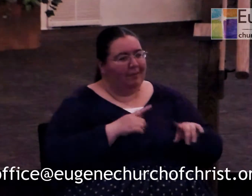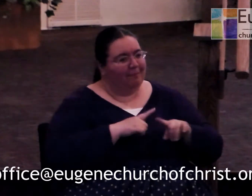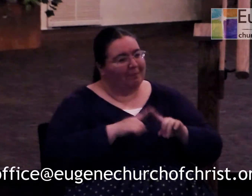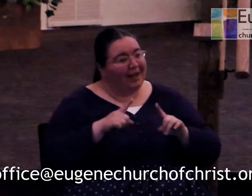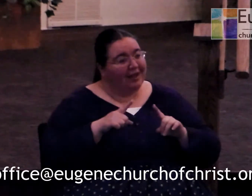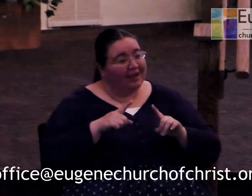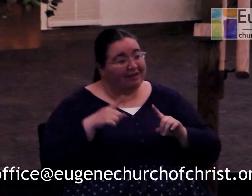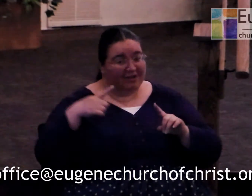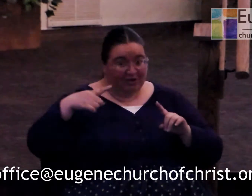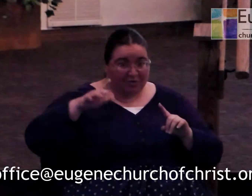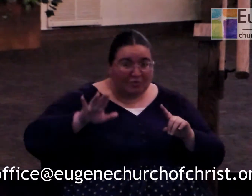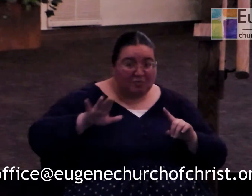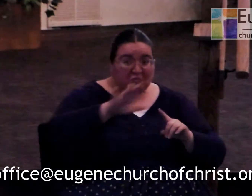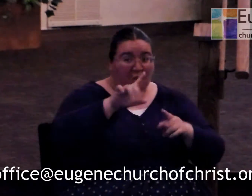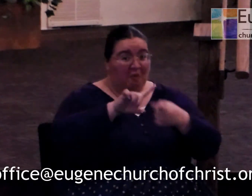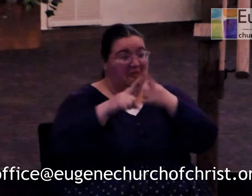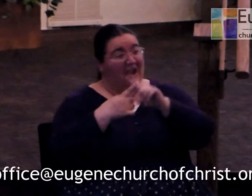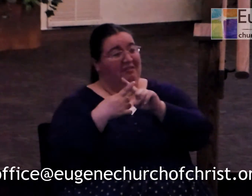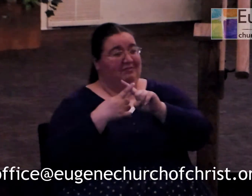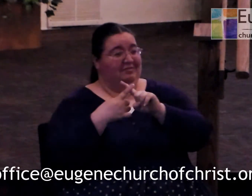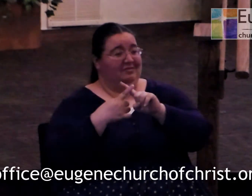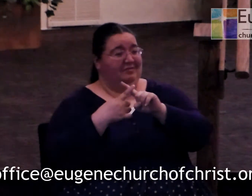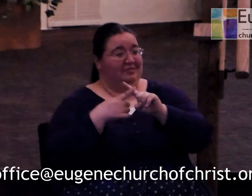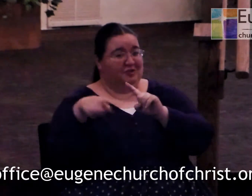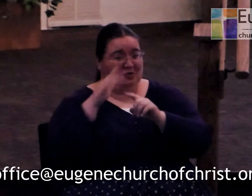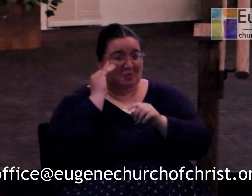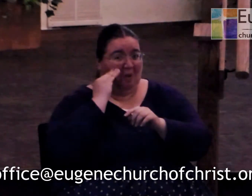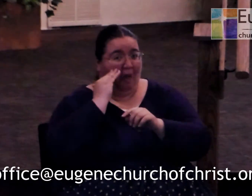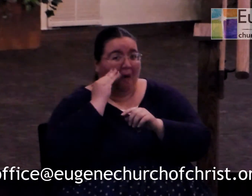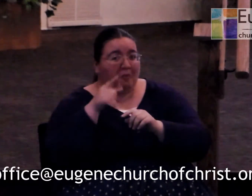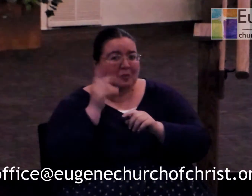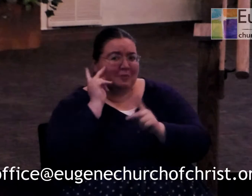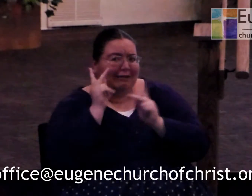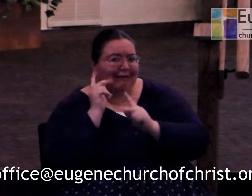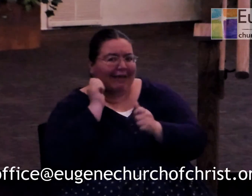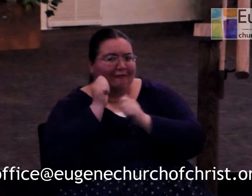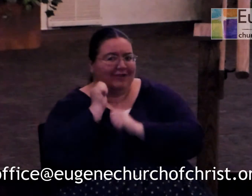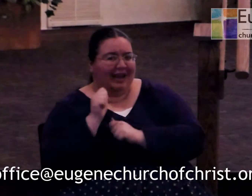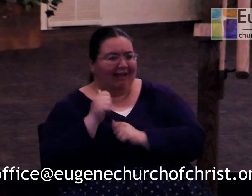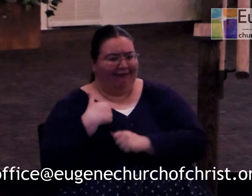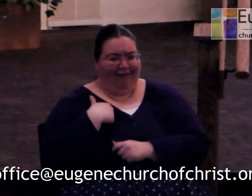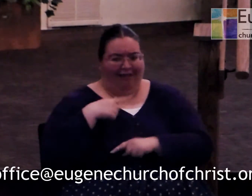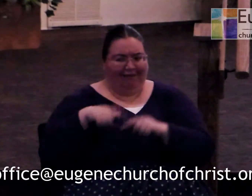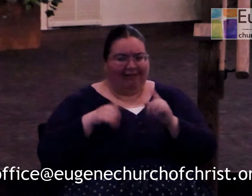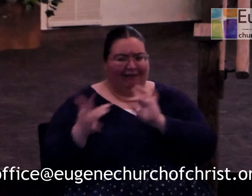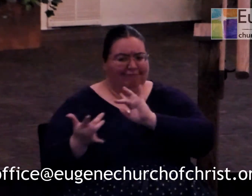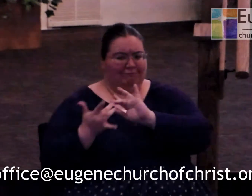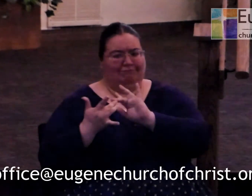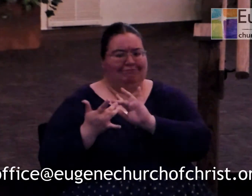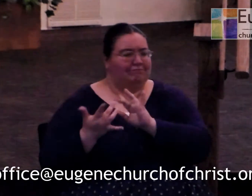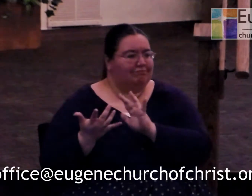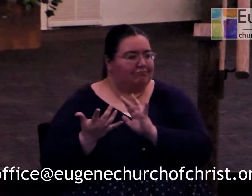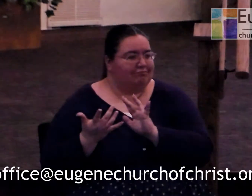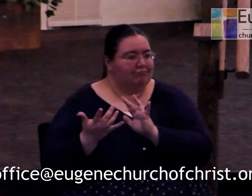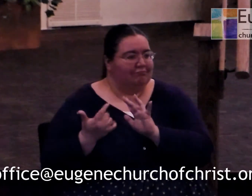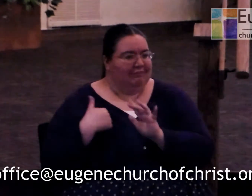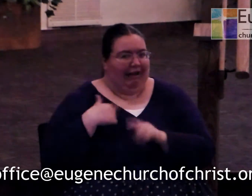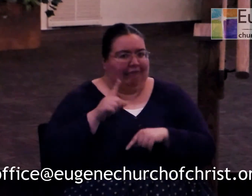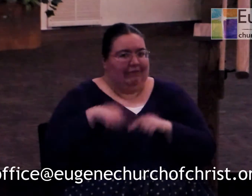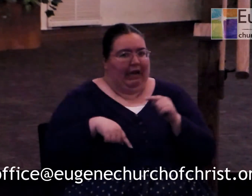you encounter every day that I will never get through to. I can't do it all. And as much